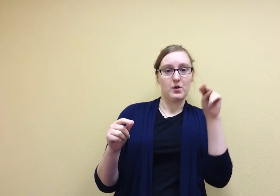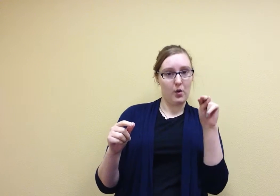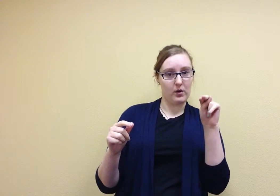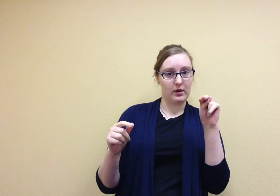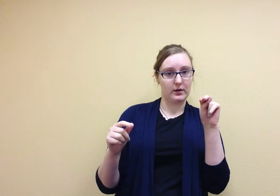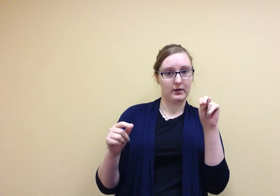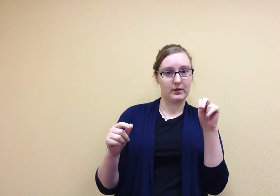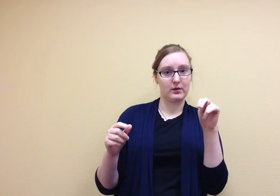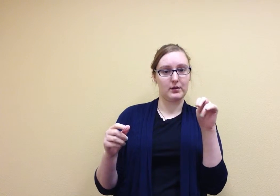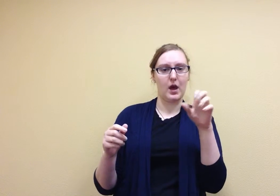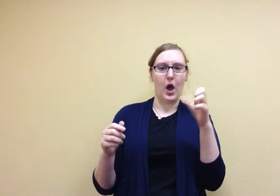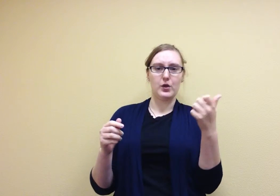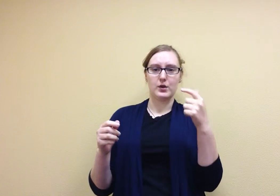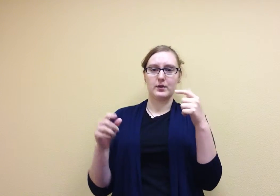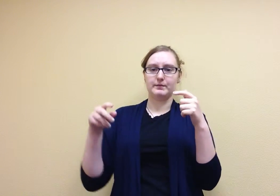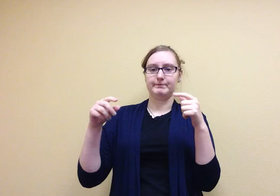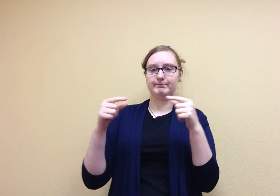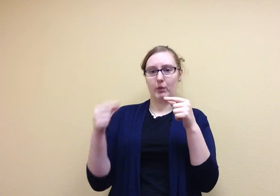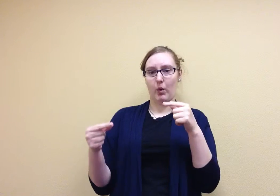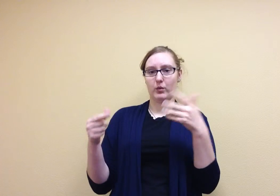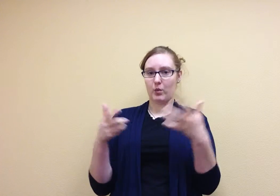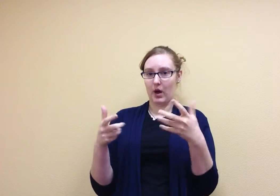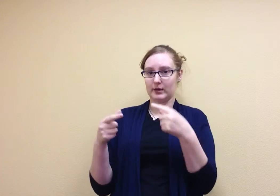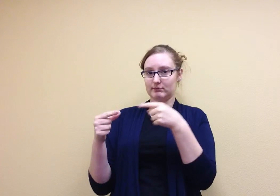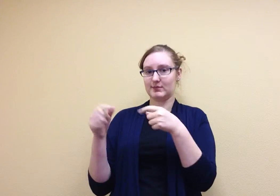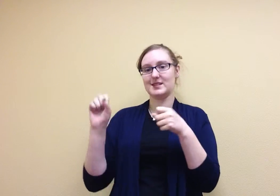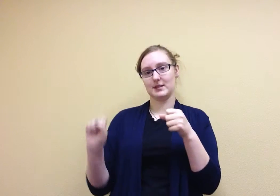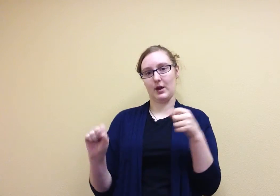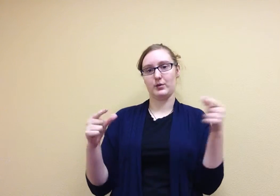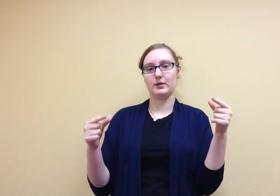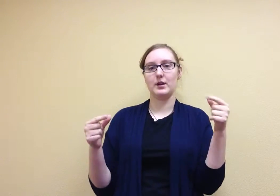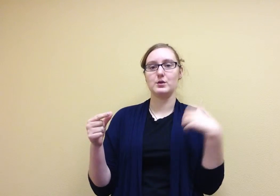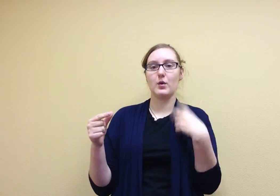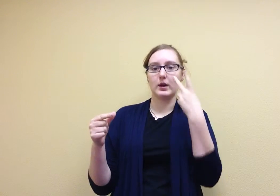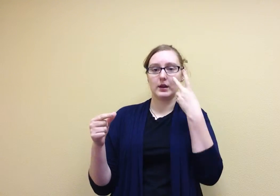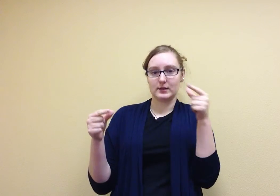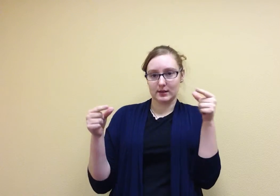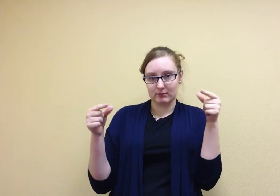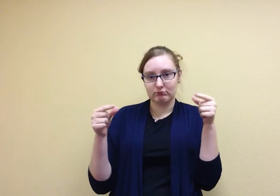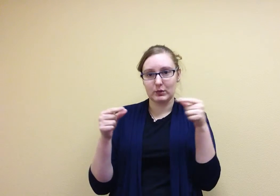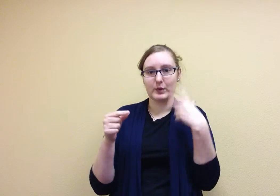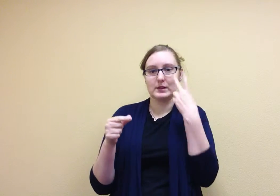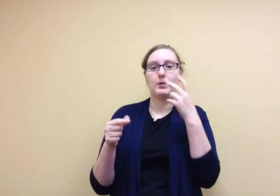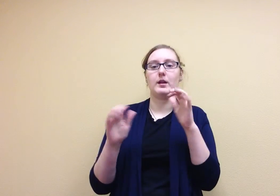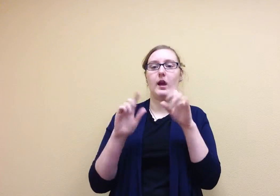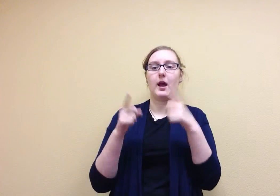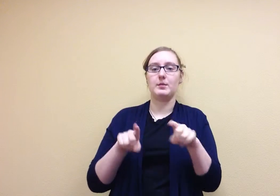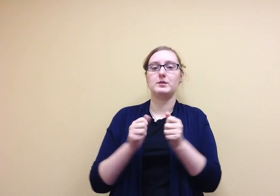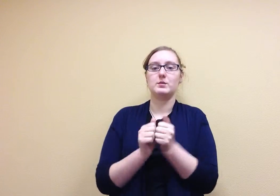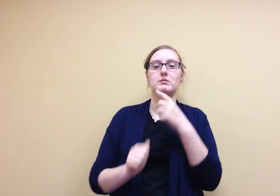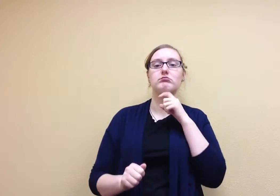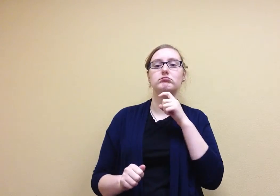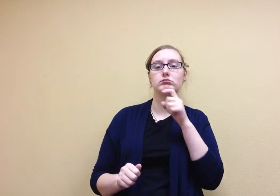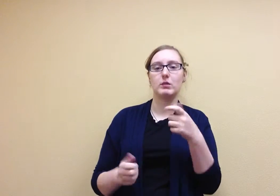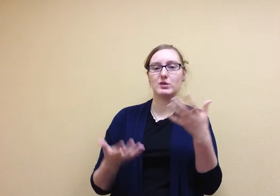poles. South. Okay, watch the iron filings and see what happens on this. What happened?